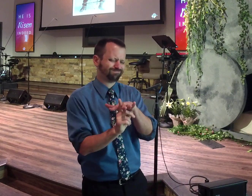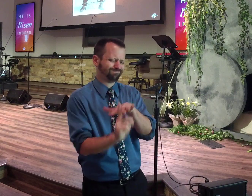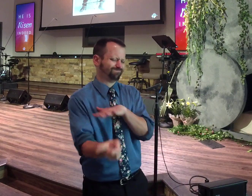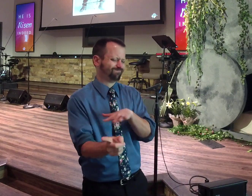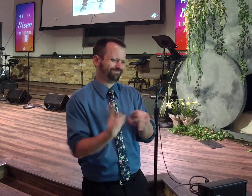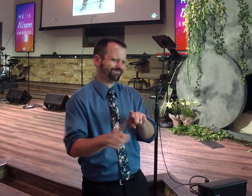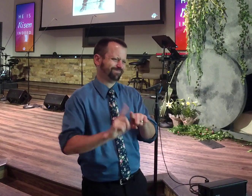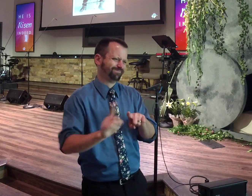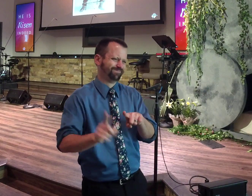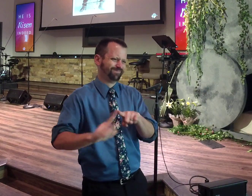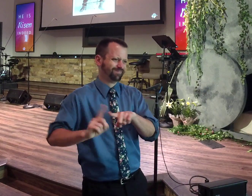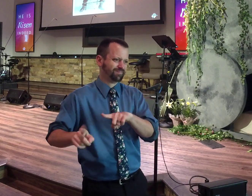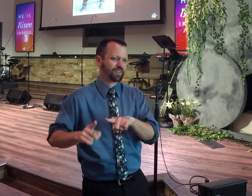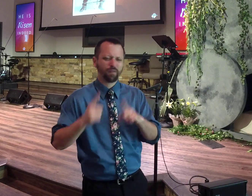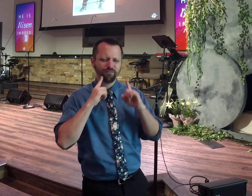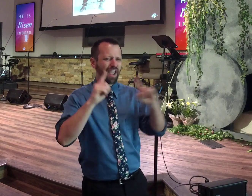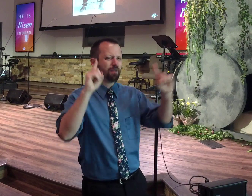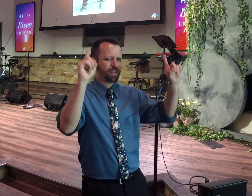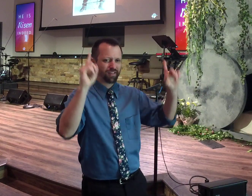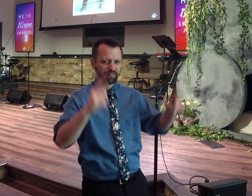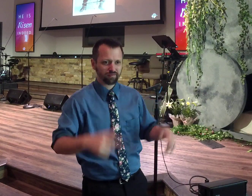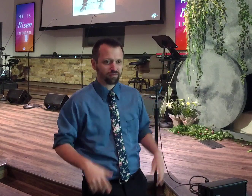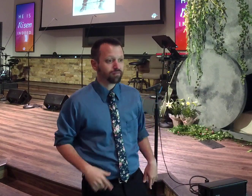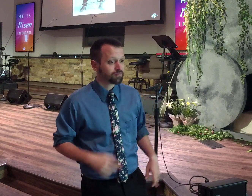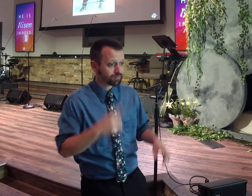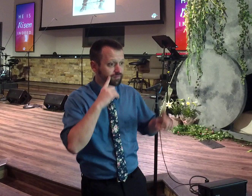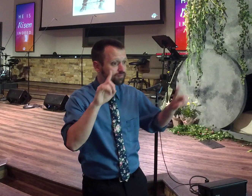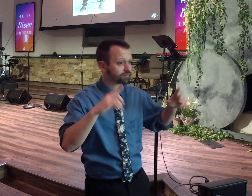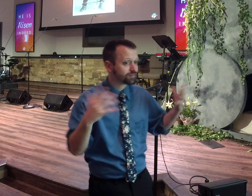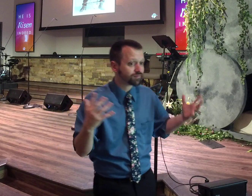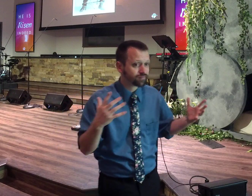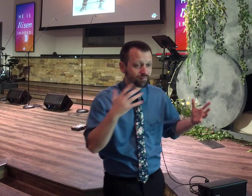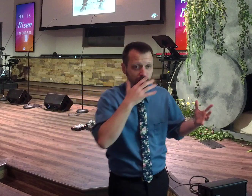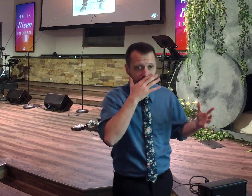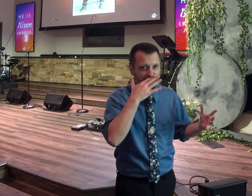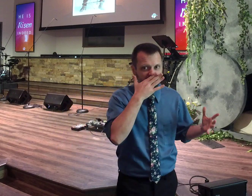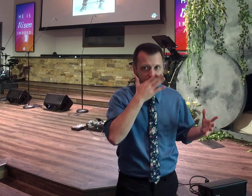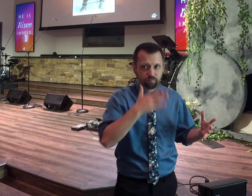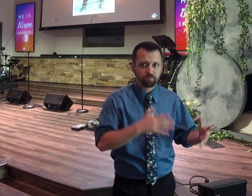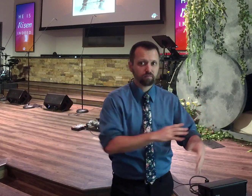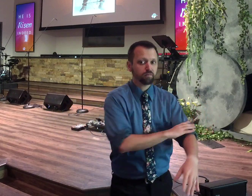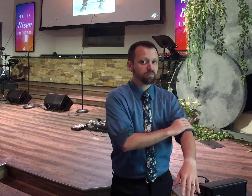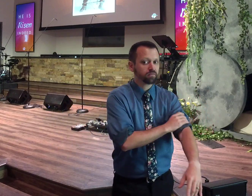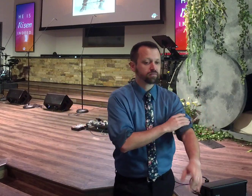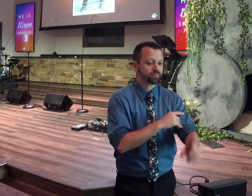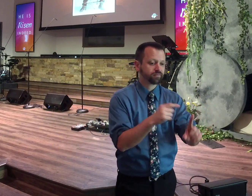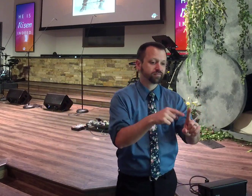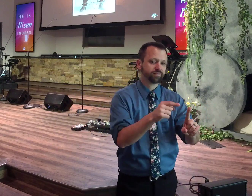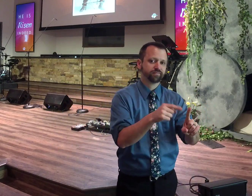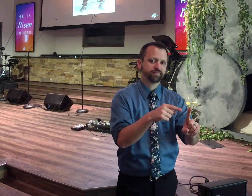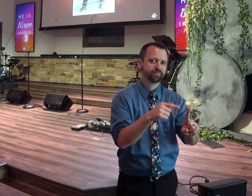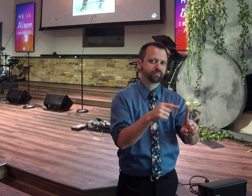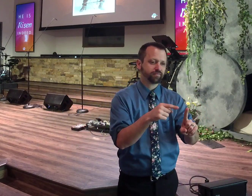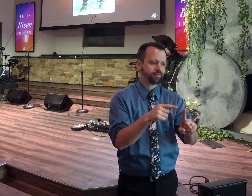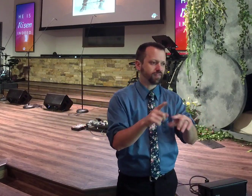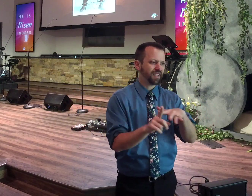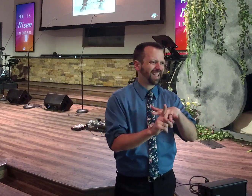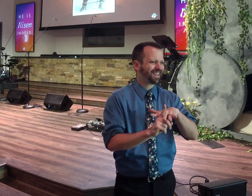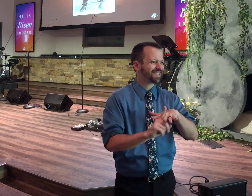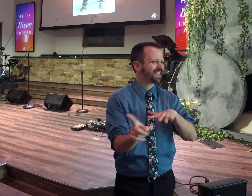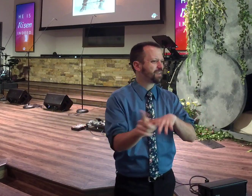Houdini was famous, and his claim to fame was this, and that was that he could get out